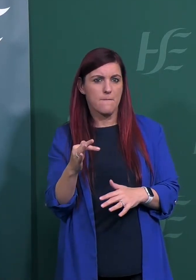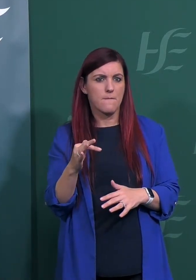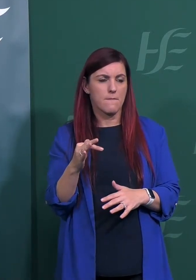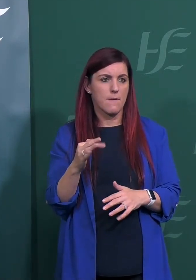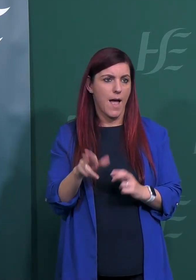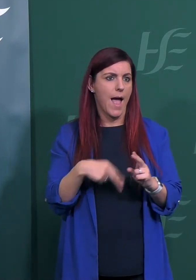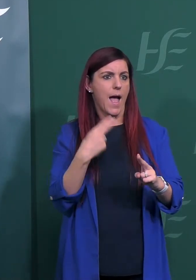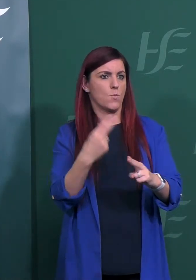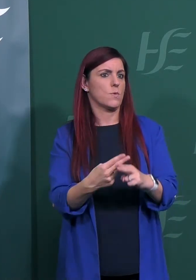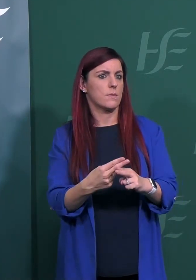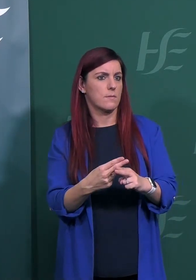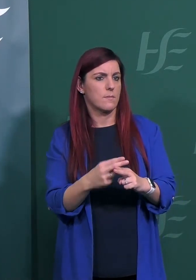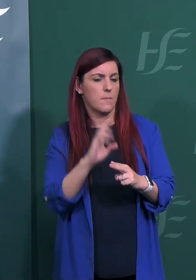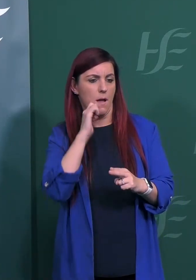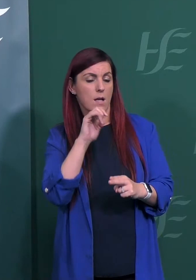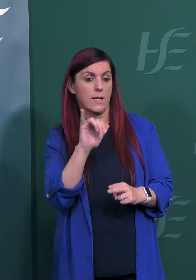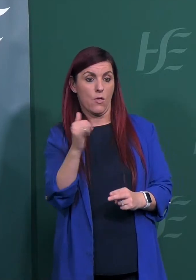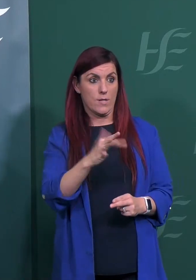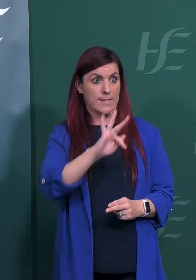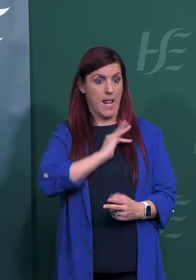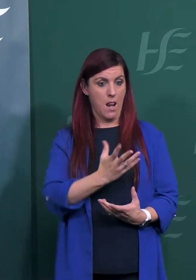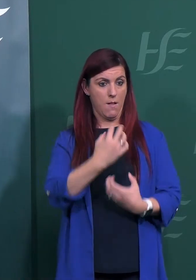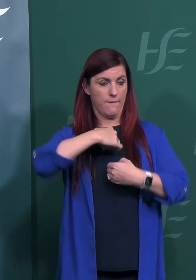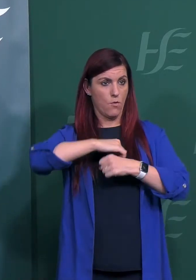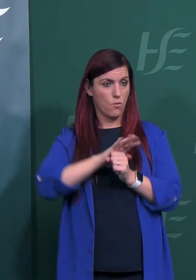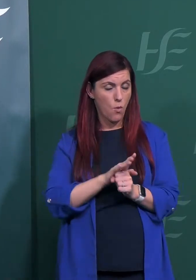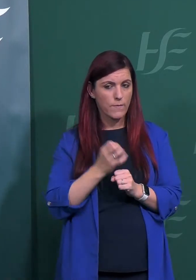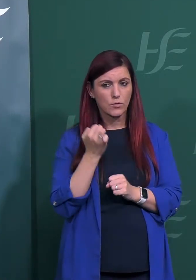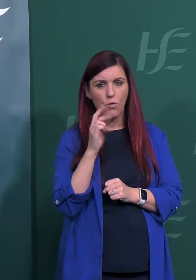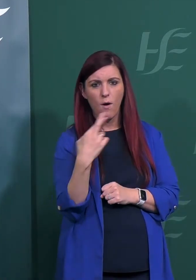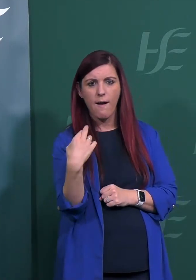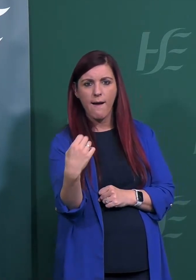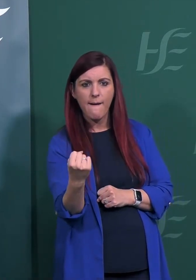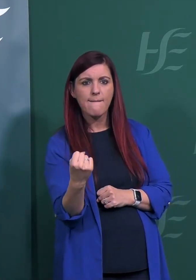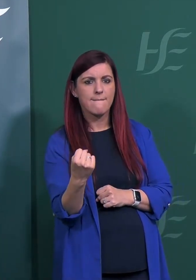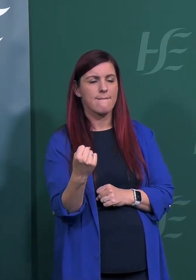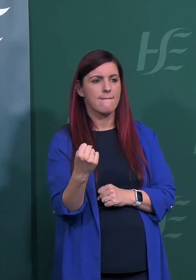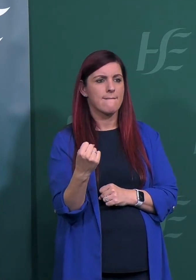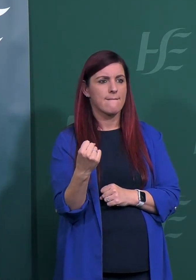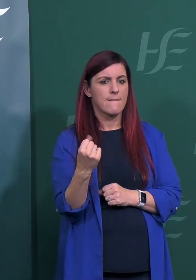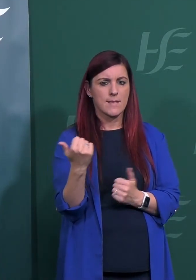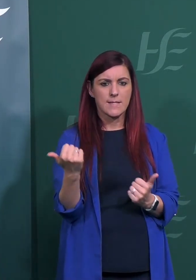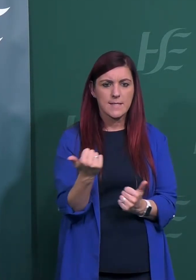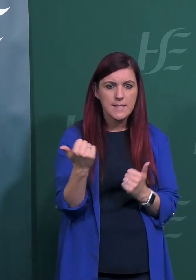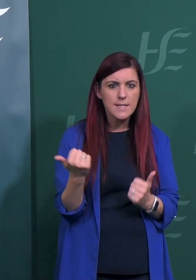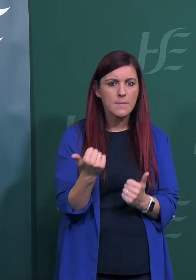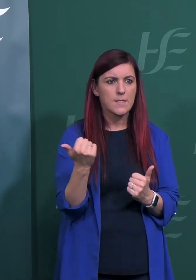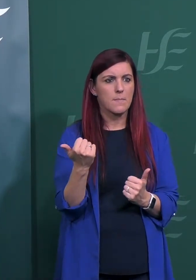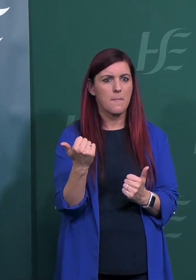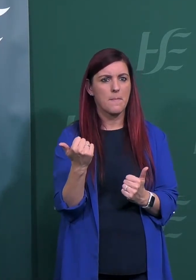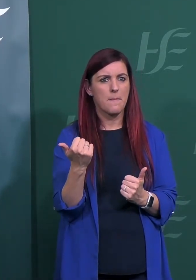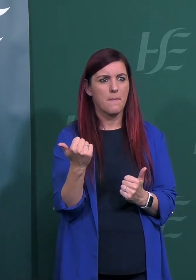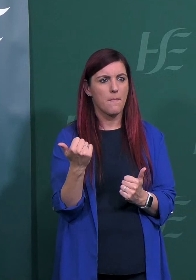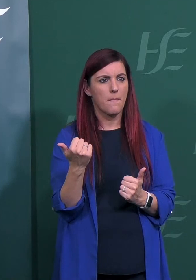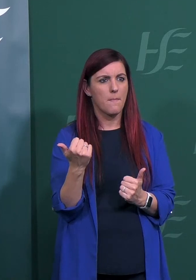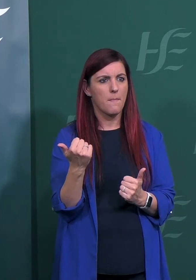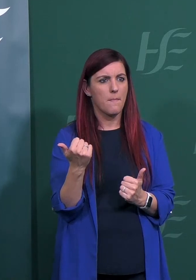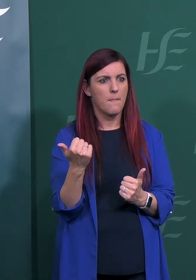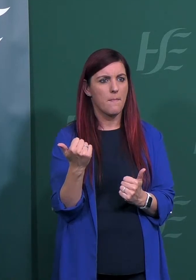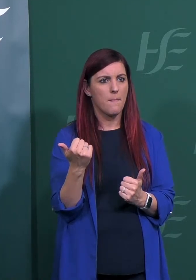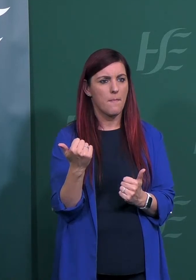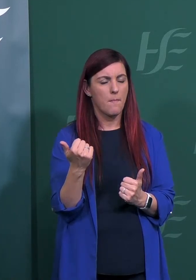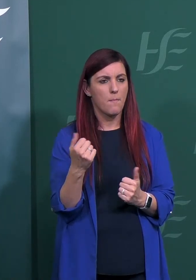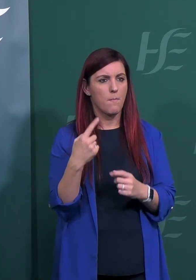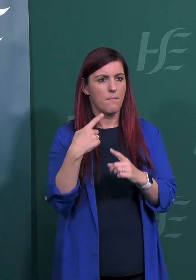out through sickness with COVID or as symptomatic close contacts of COVID